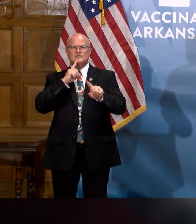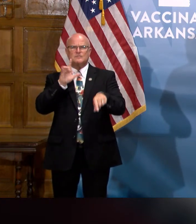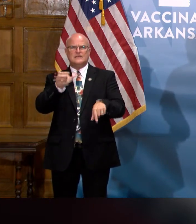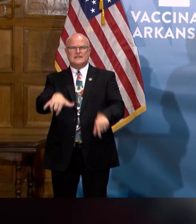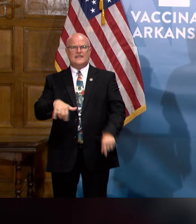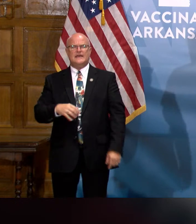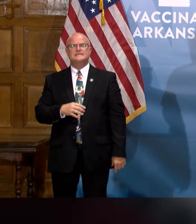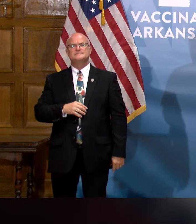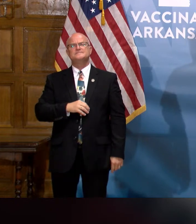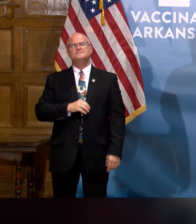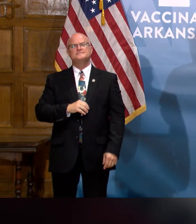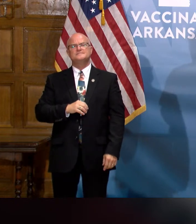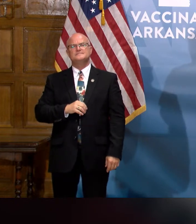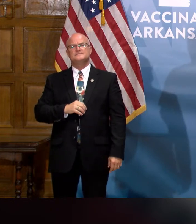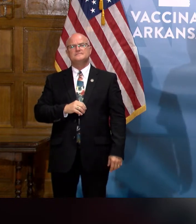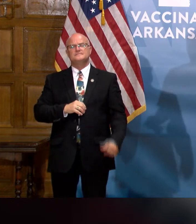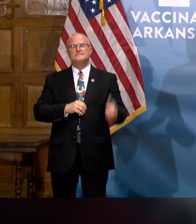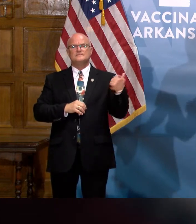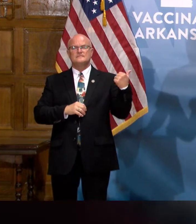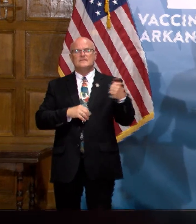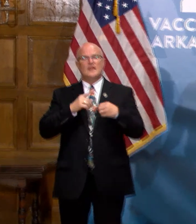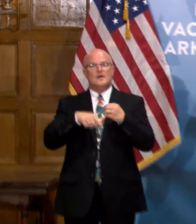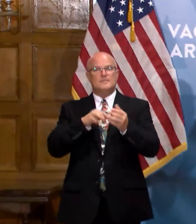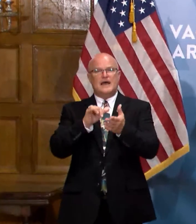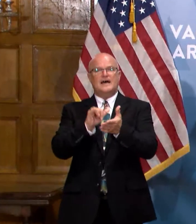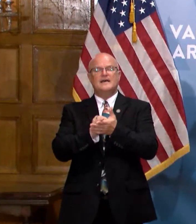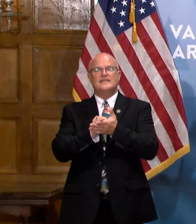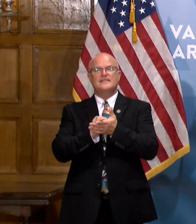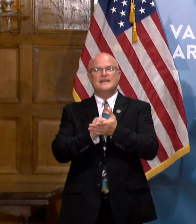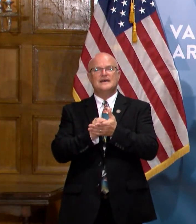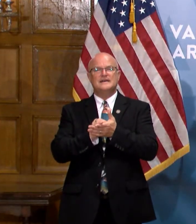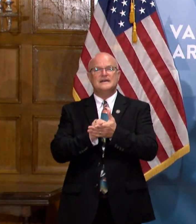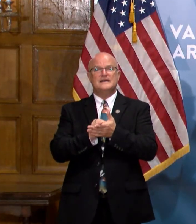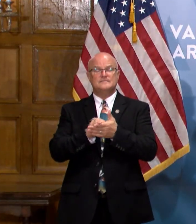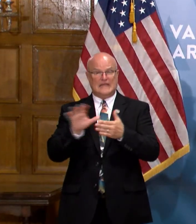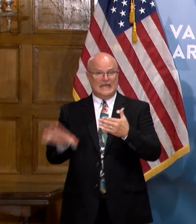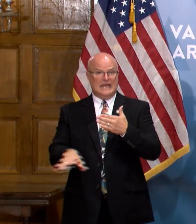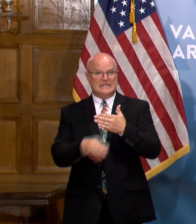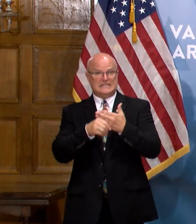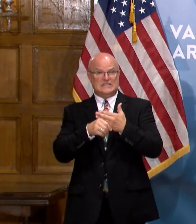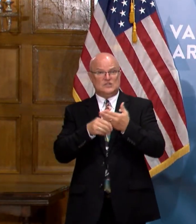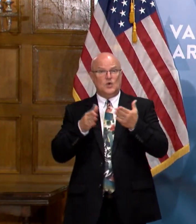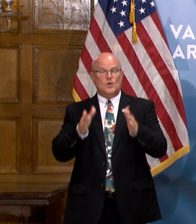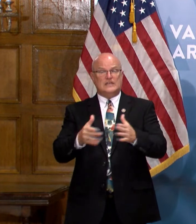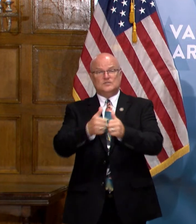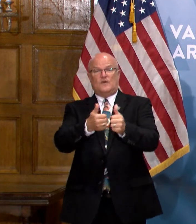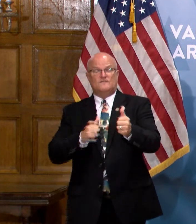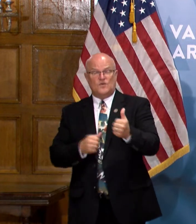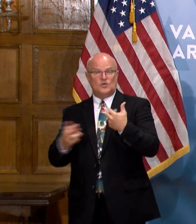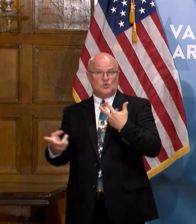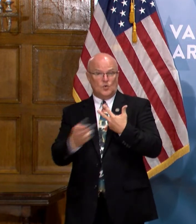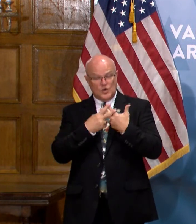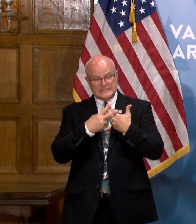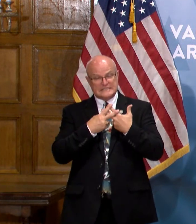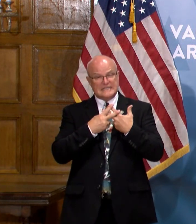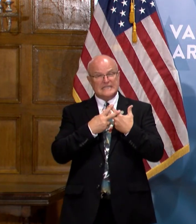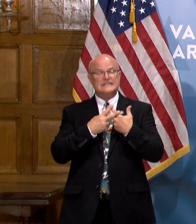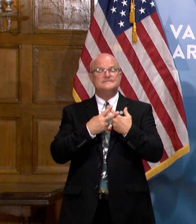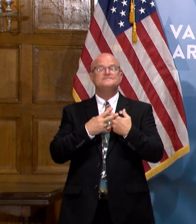that. Well, in reference to the additional ways to avoid